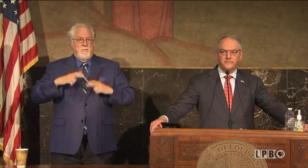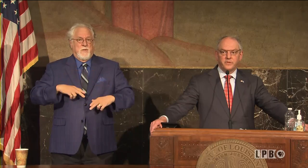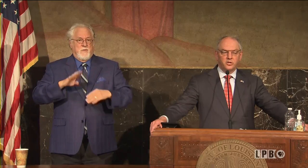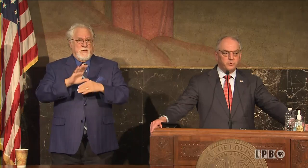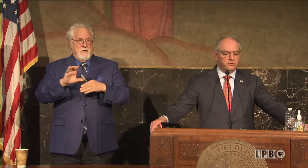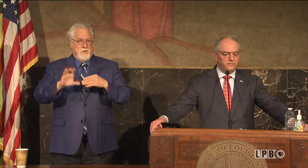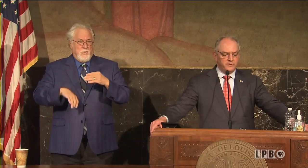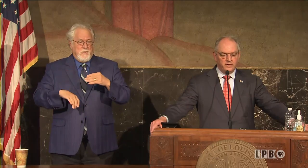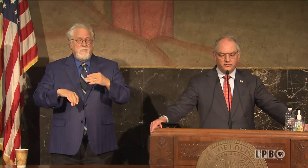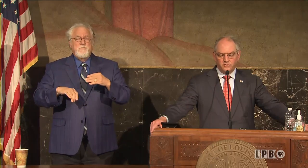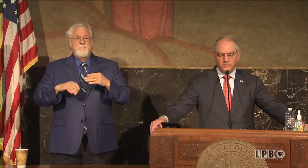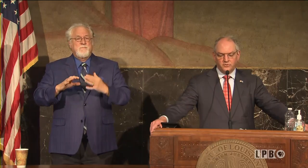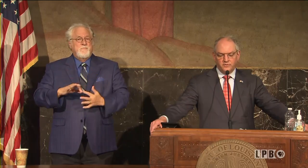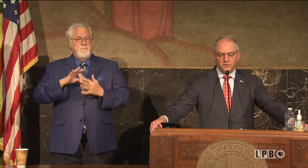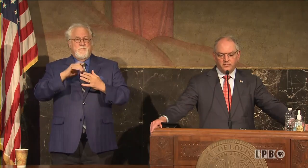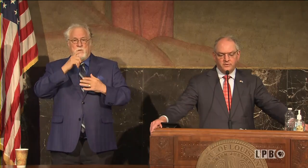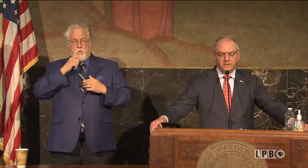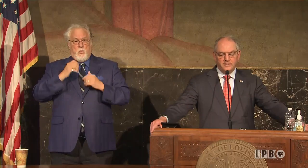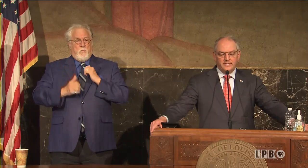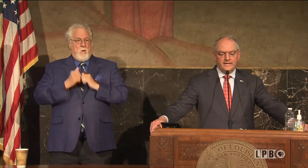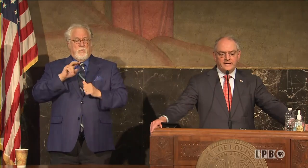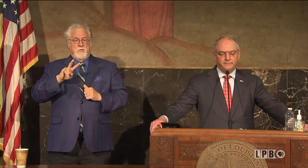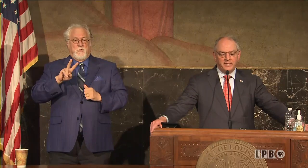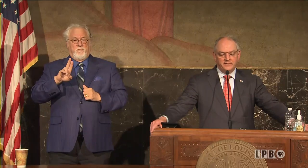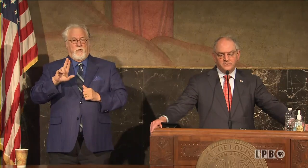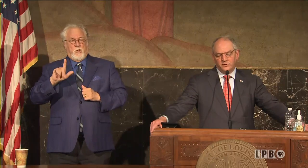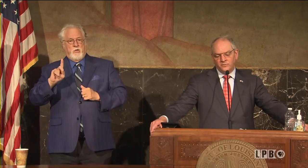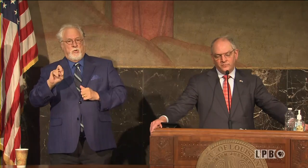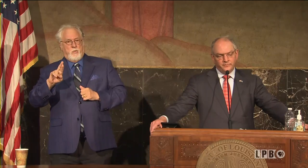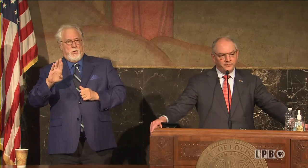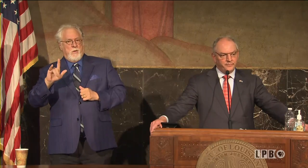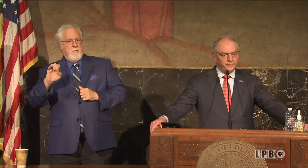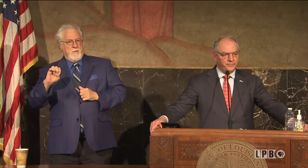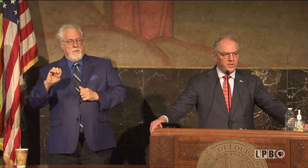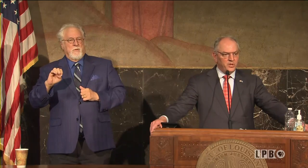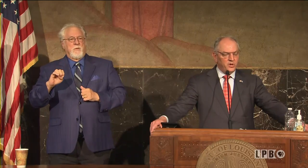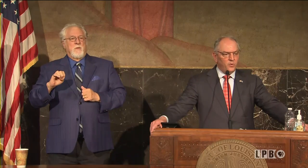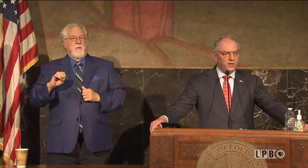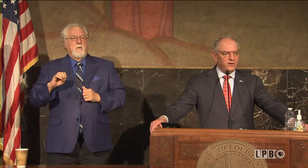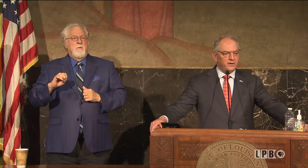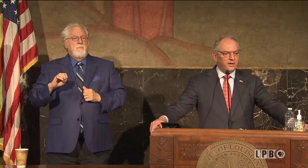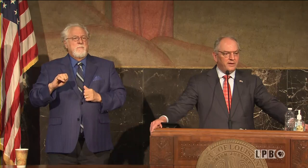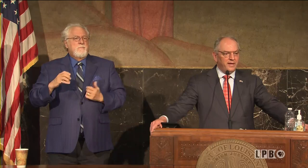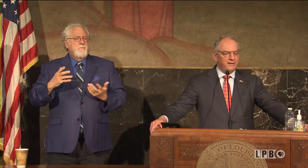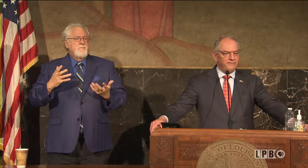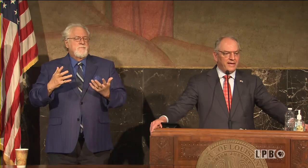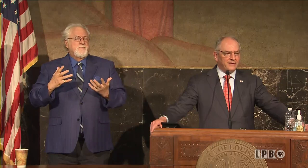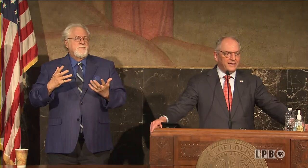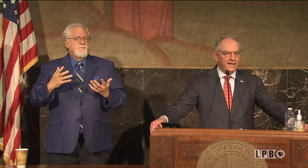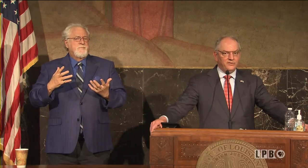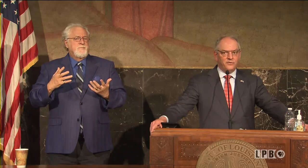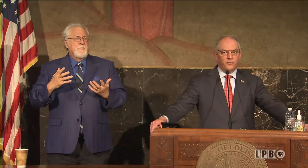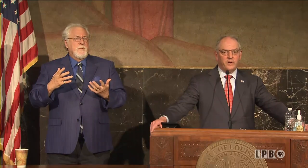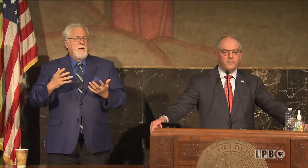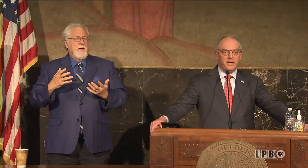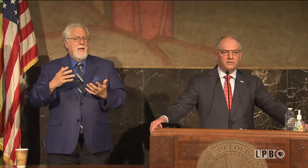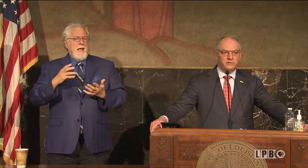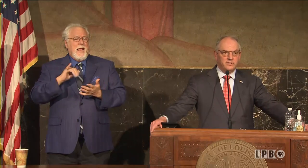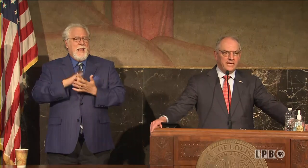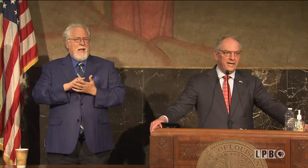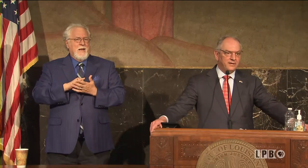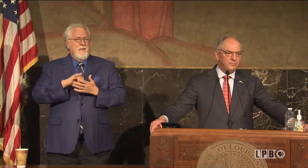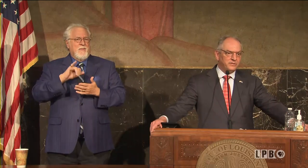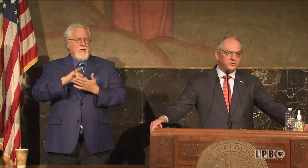consequences, especially for those who are most vulnerable. And so knowing, and in fact, the case for wearing a